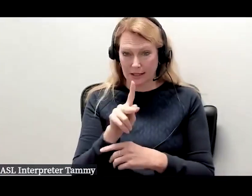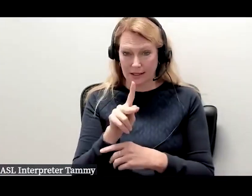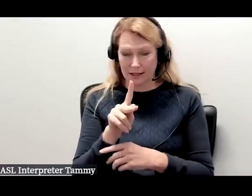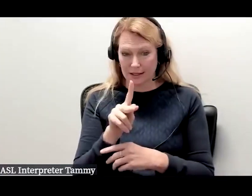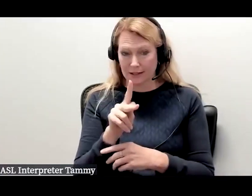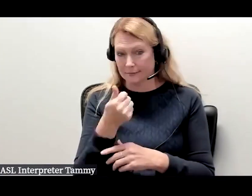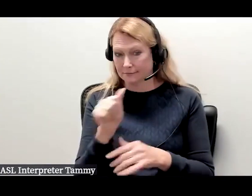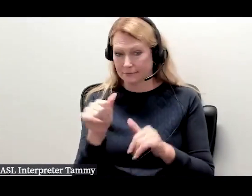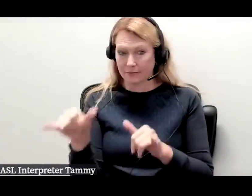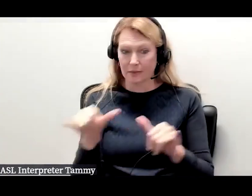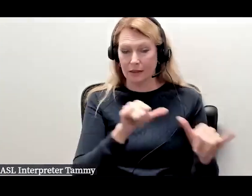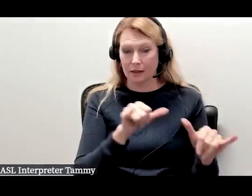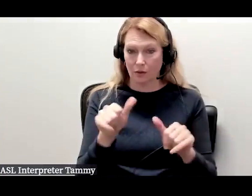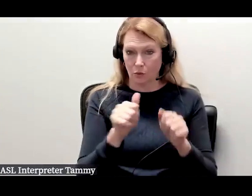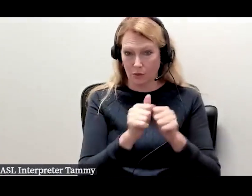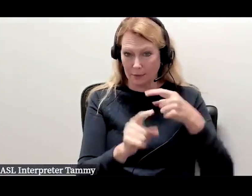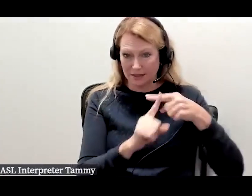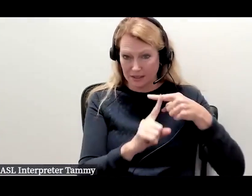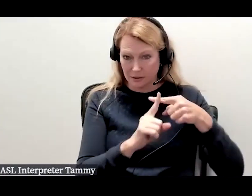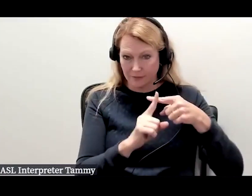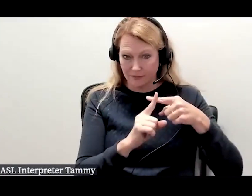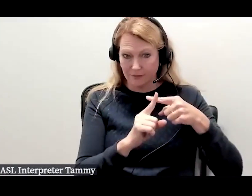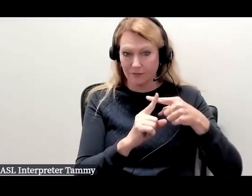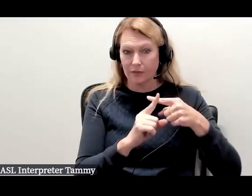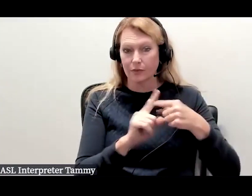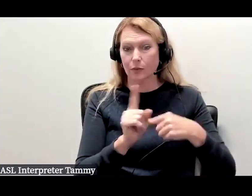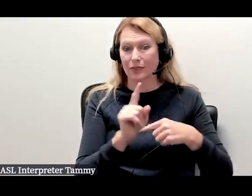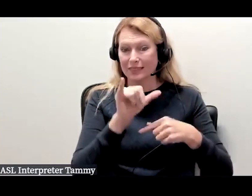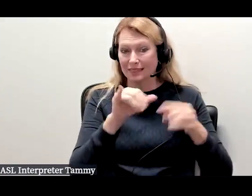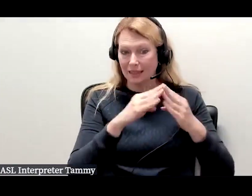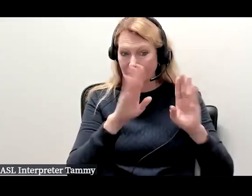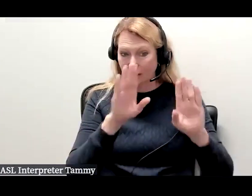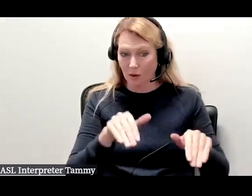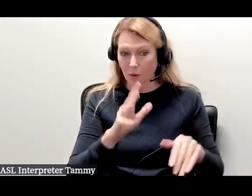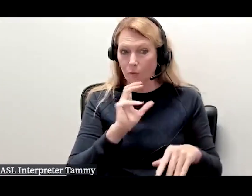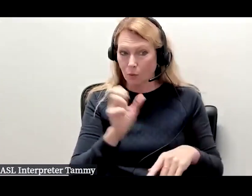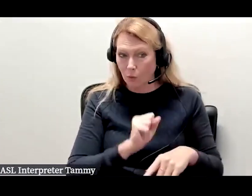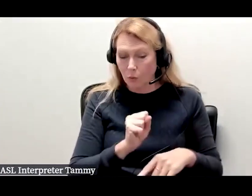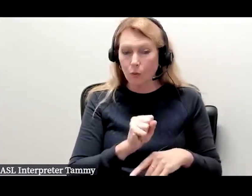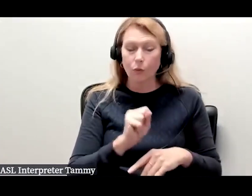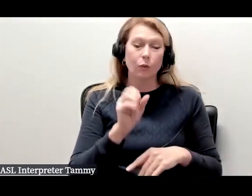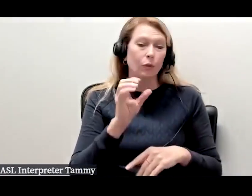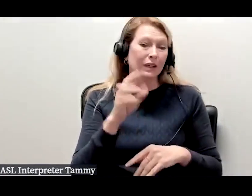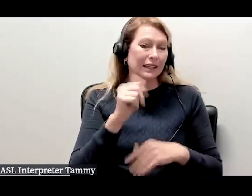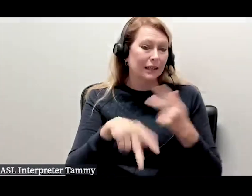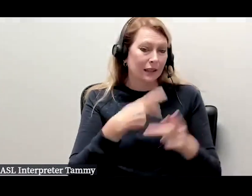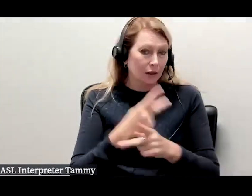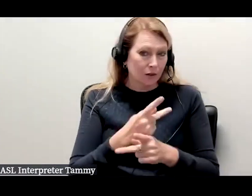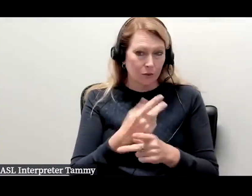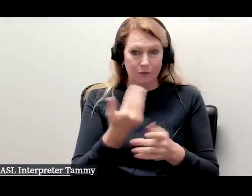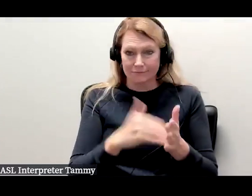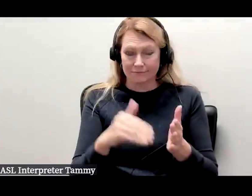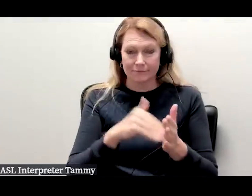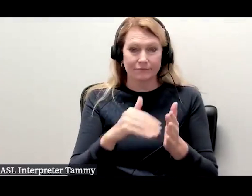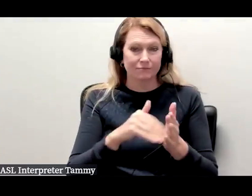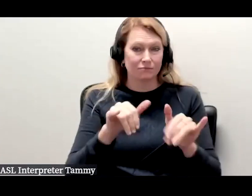between the positives? Were these houses that were particularly old, or were there any kind of recurring themes